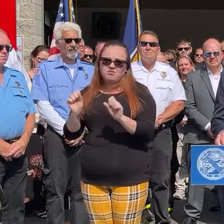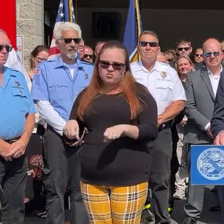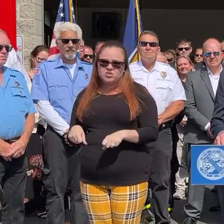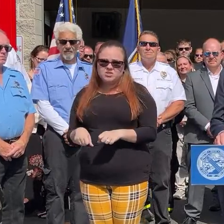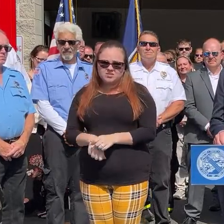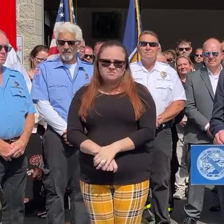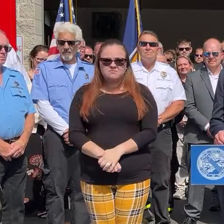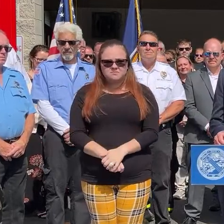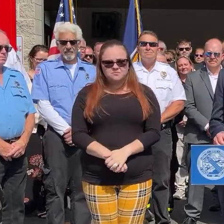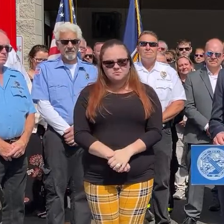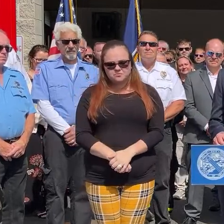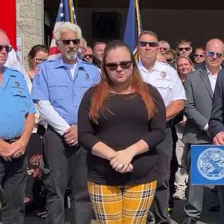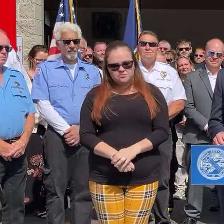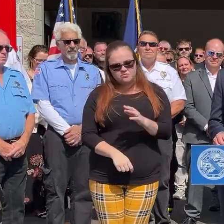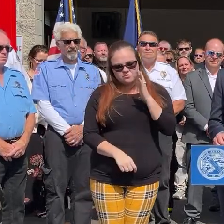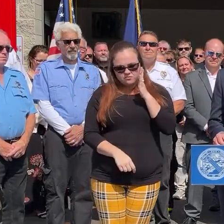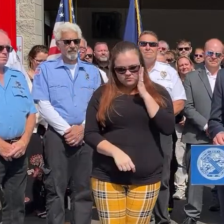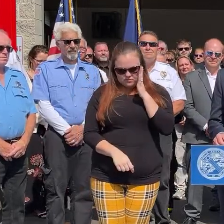site.